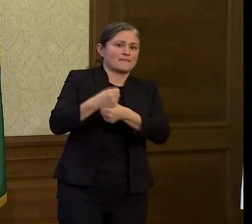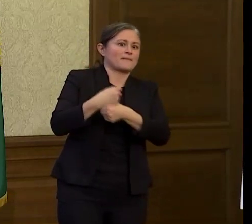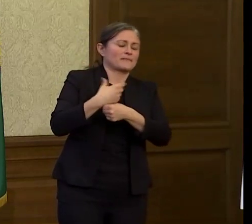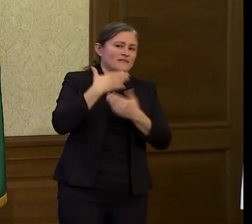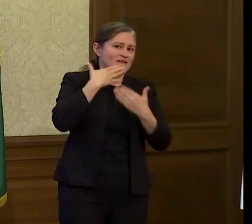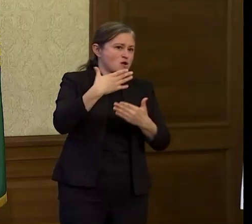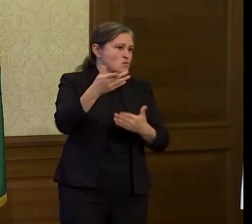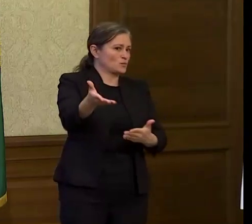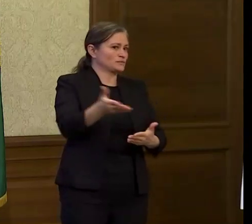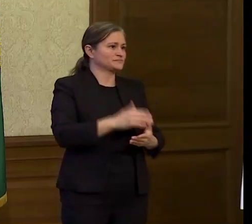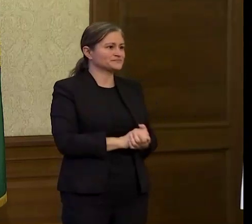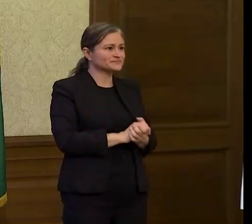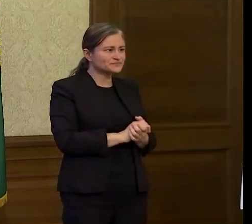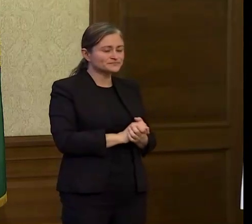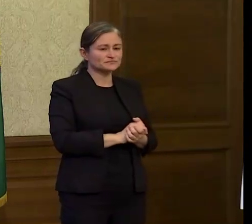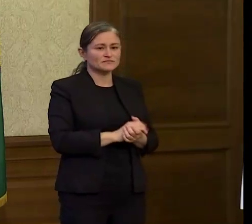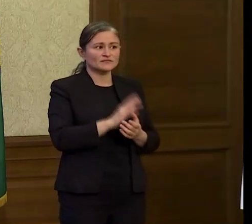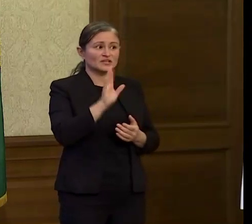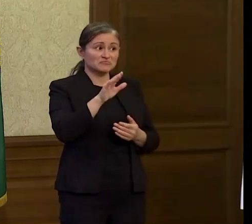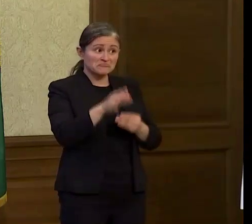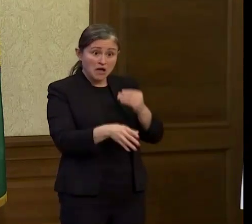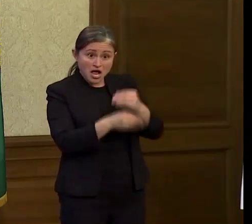Yes, thanks, Governor. Yes,